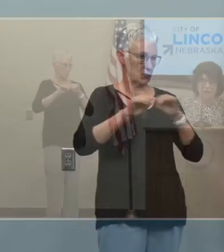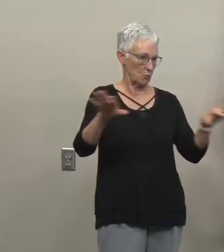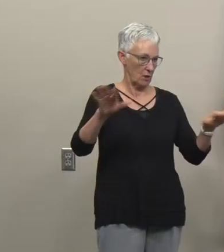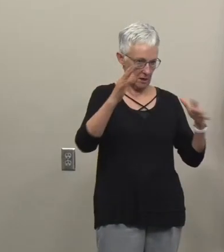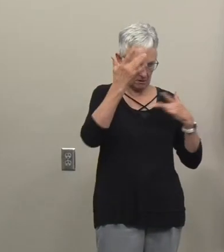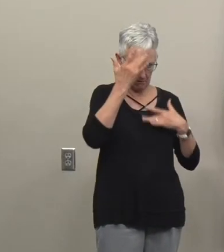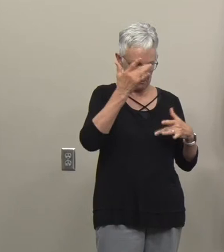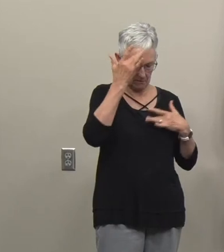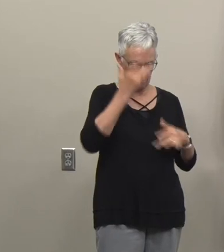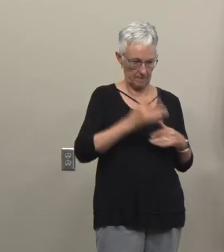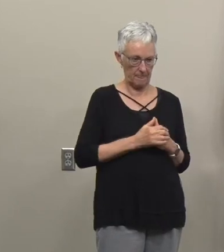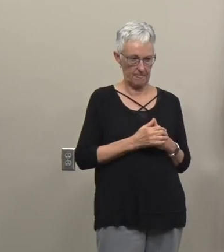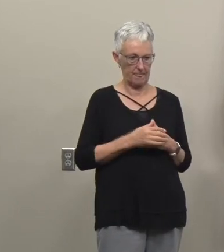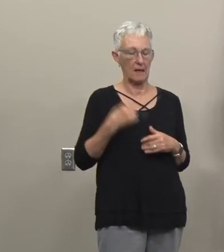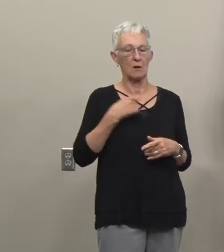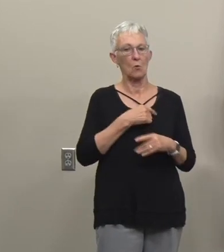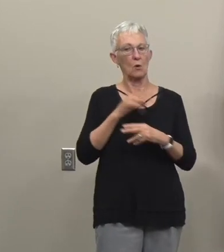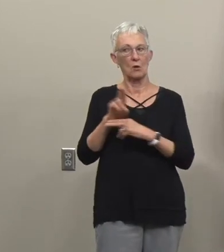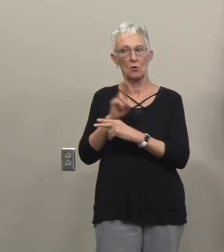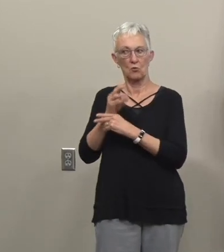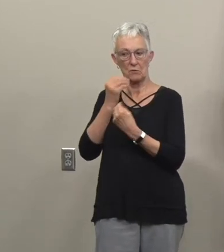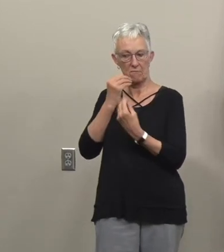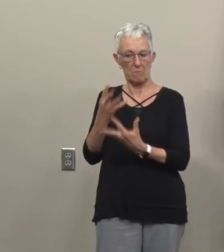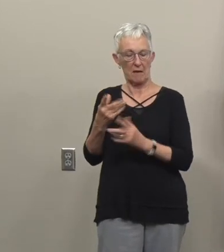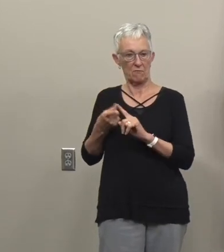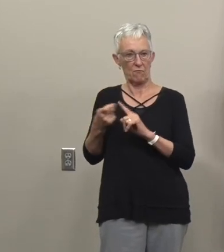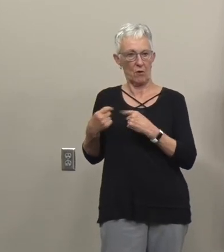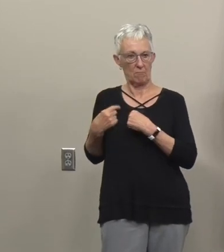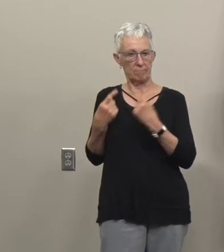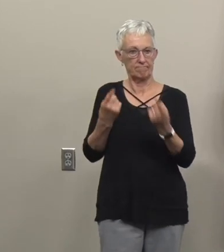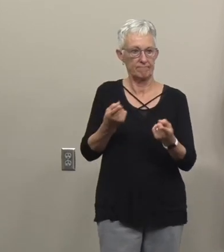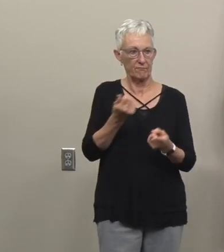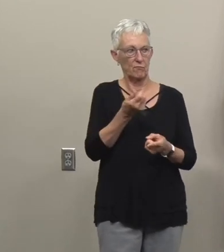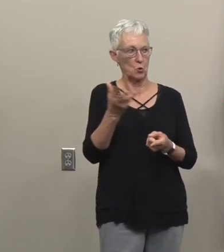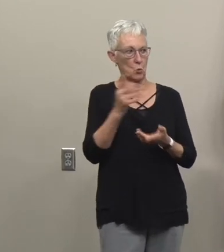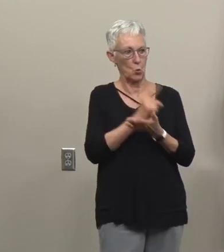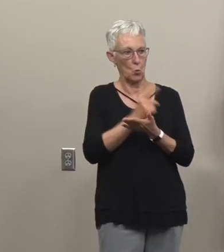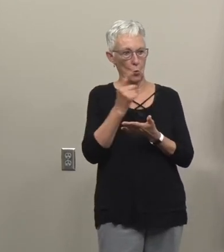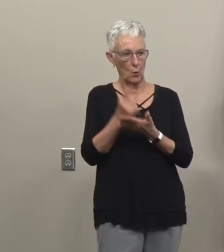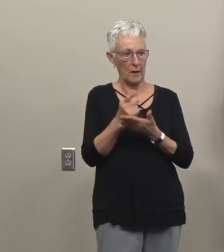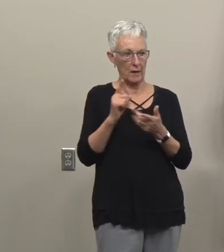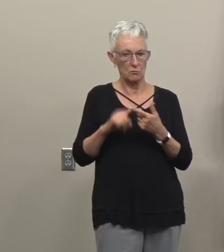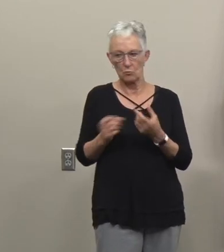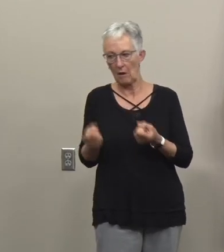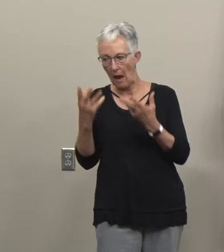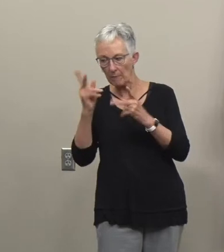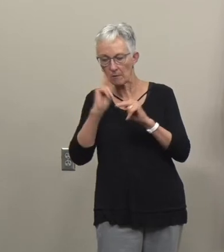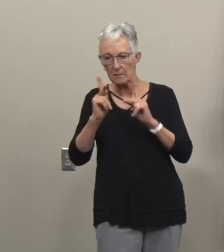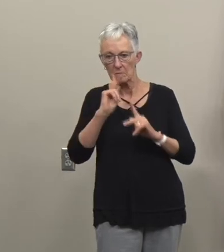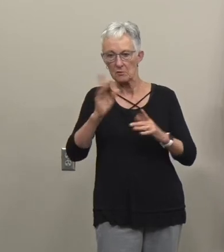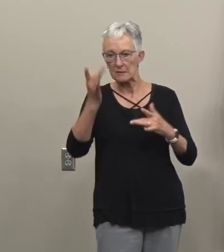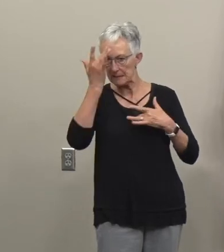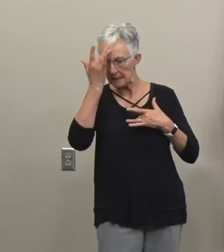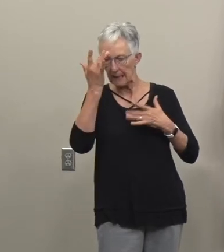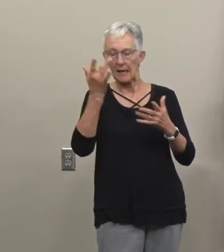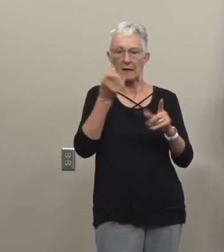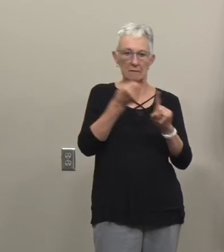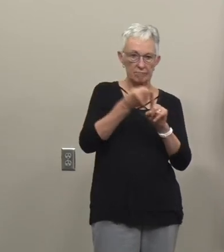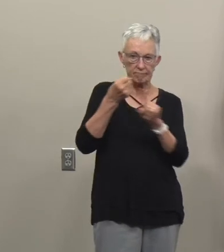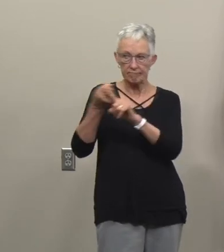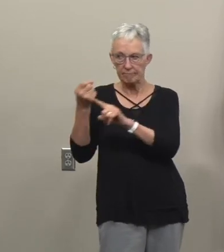and regional data from the past few weeks to determine how high the risk of spread of COVID-19 is in our